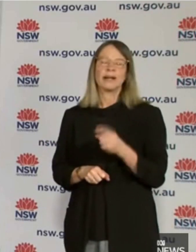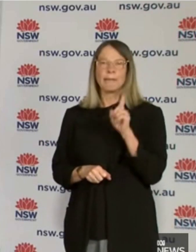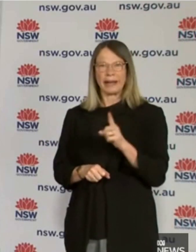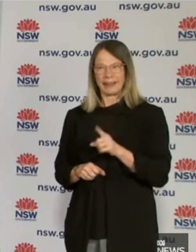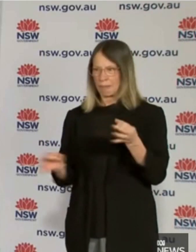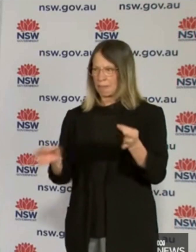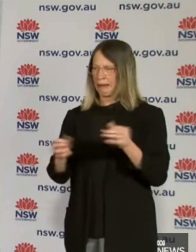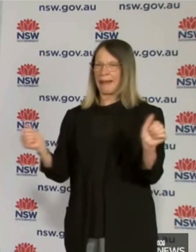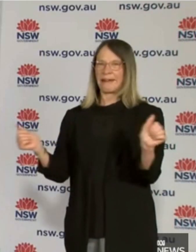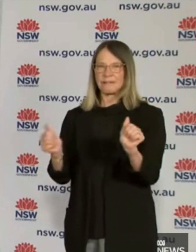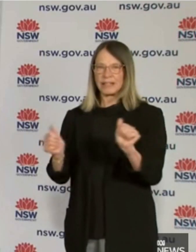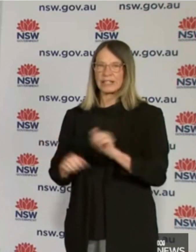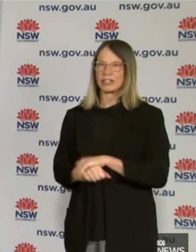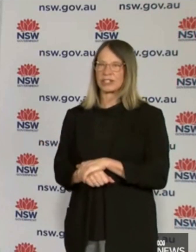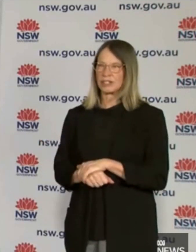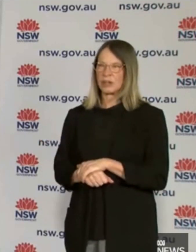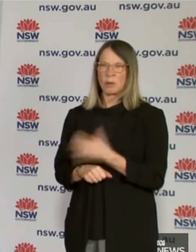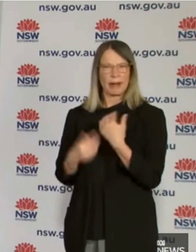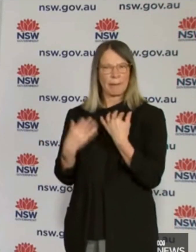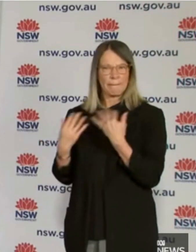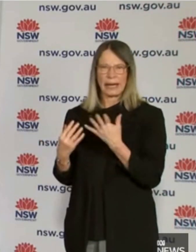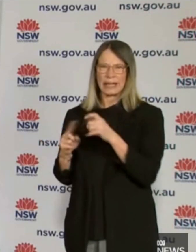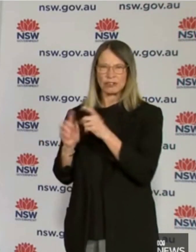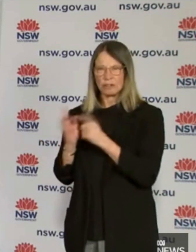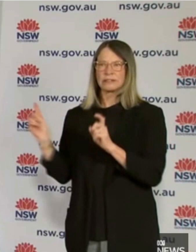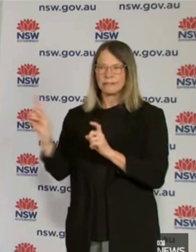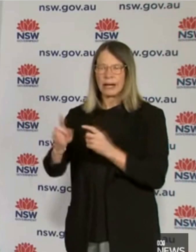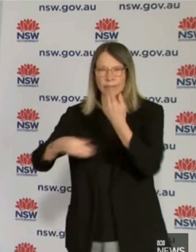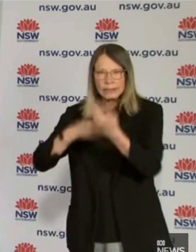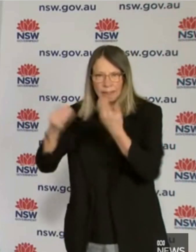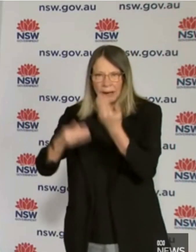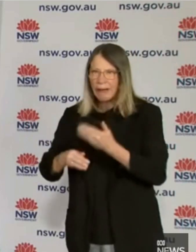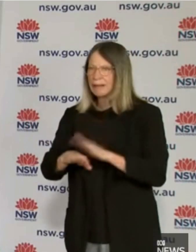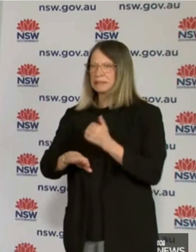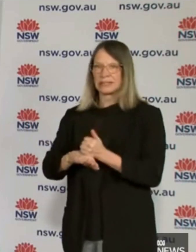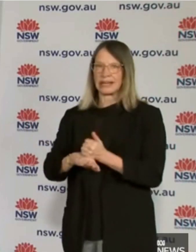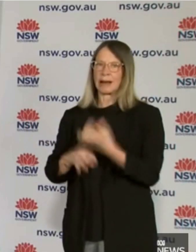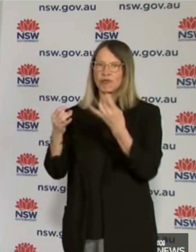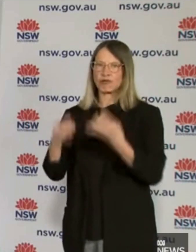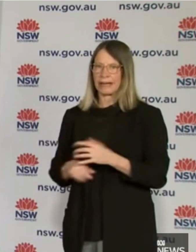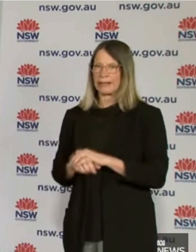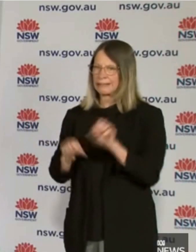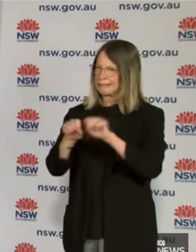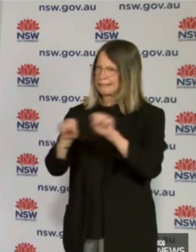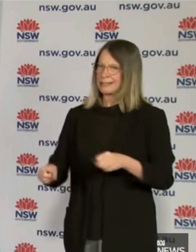The clinicians have stood here before you and assured you that the work has been done. The clinicians are available. The system's in